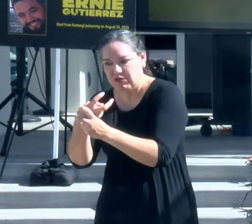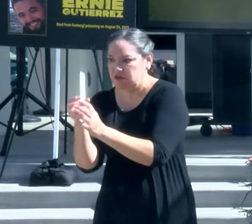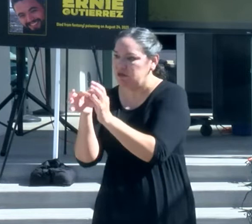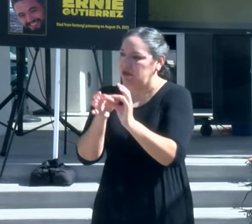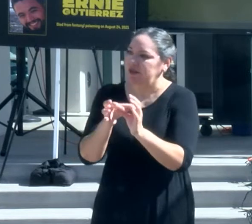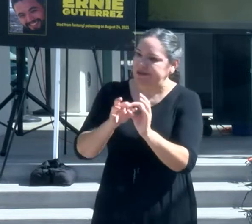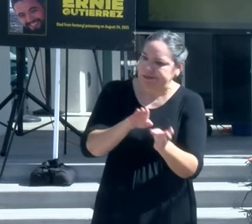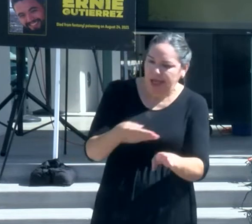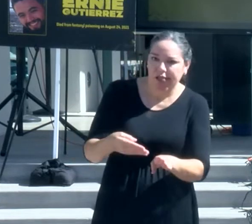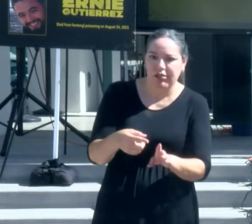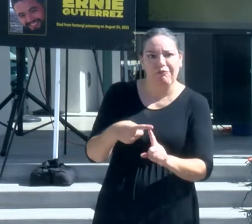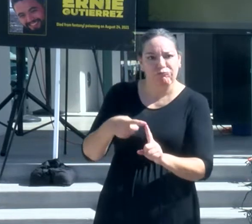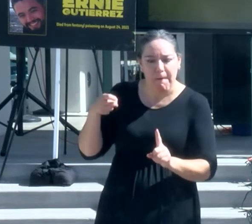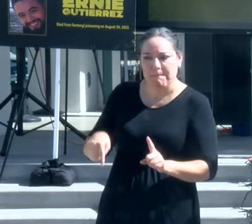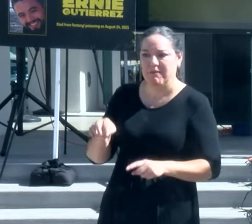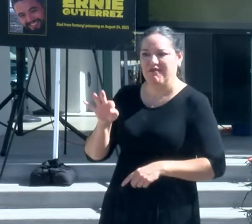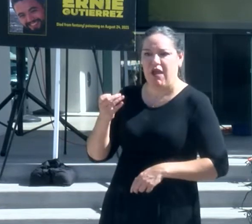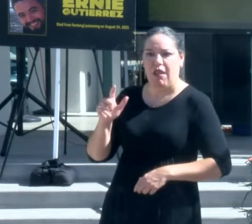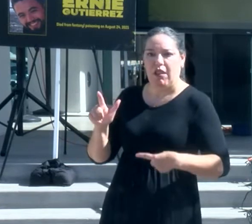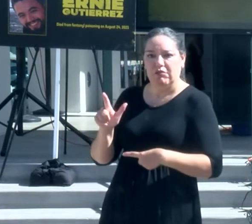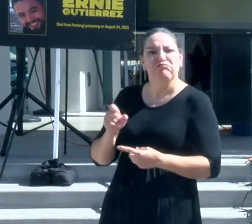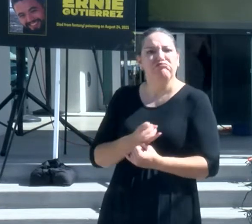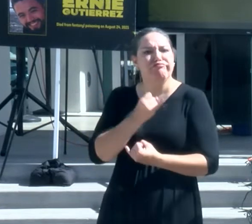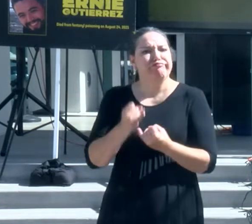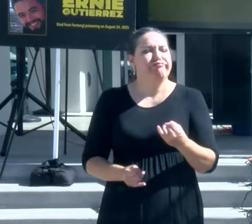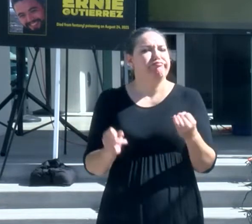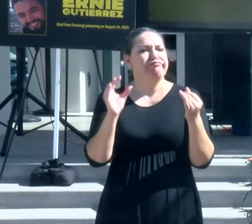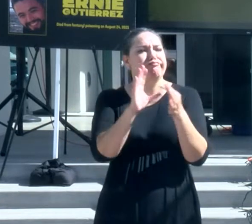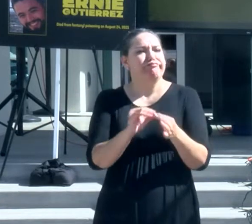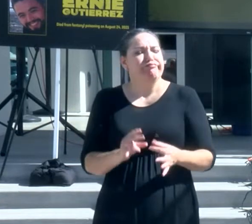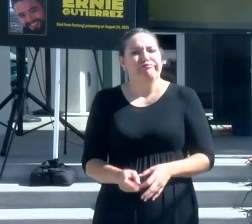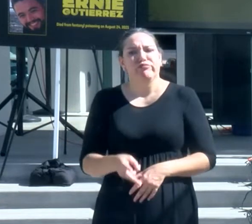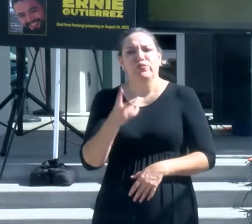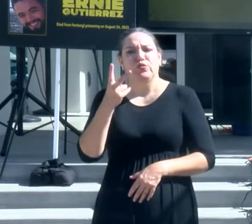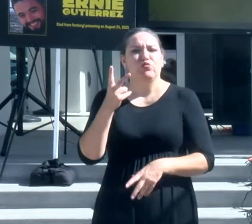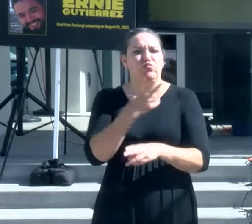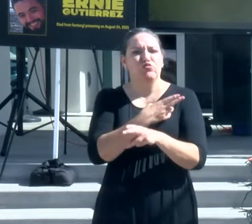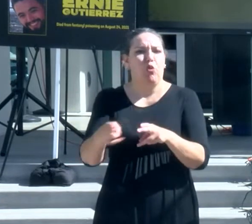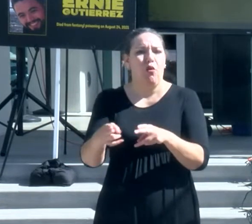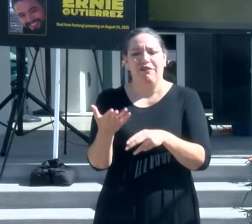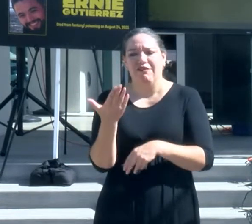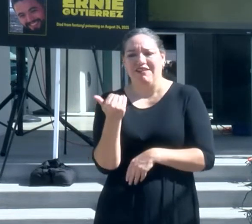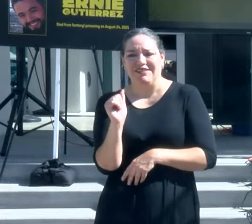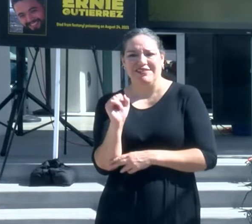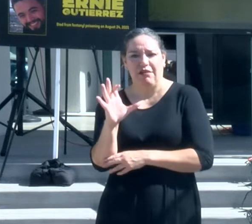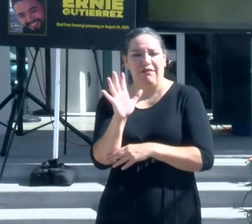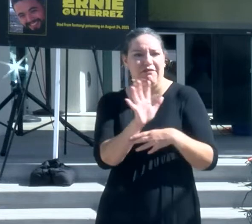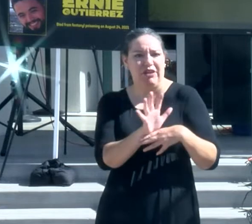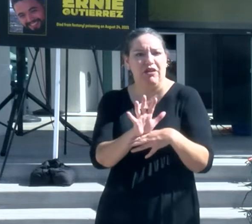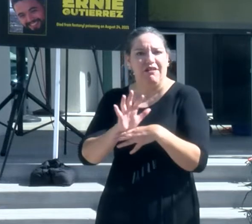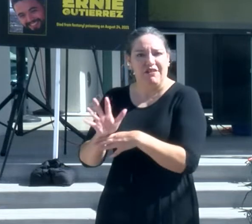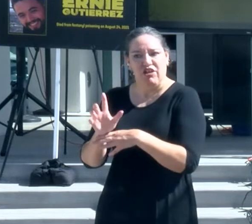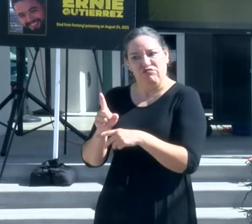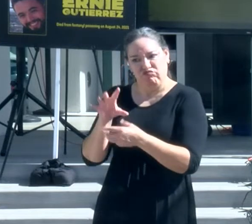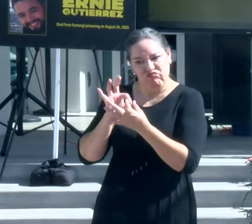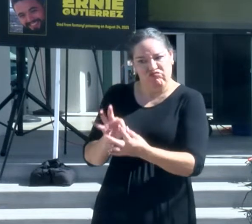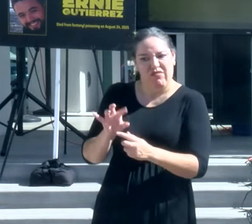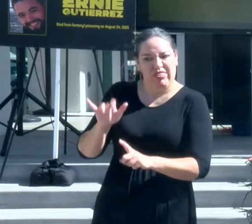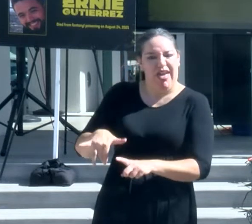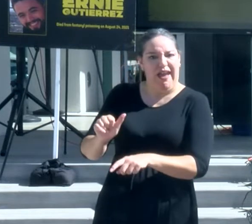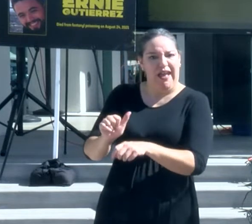fentanyl. I will end on sharing two more short 15-second videos from that